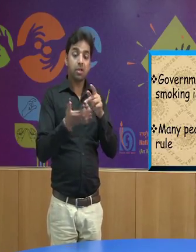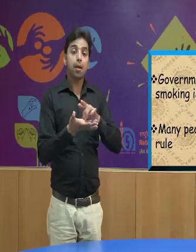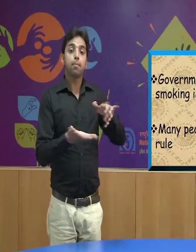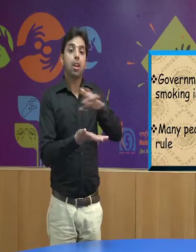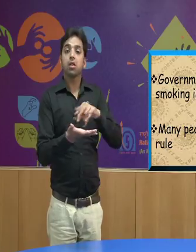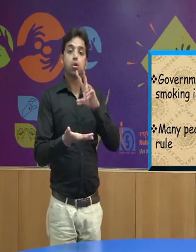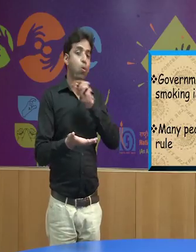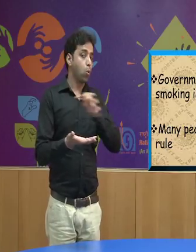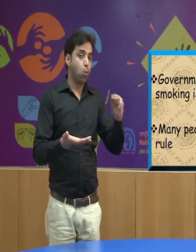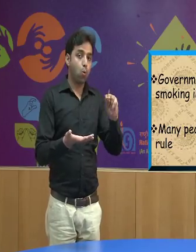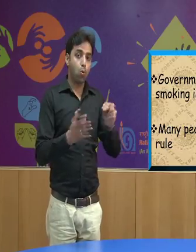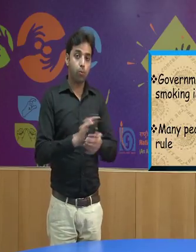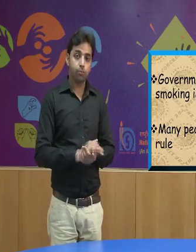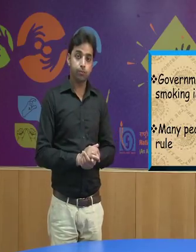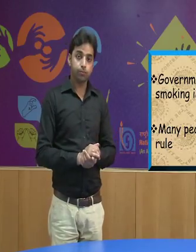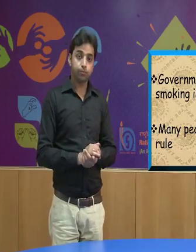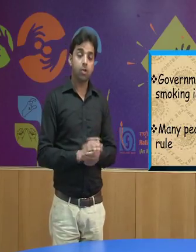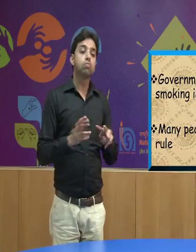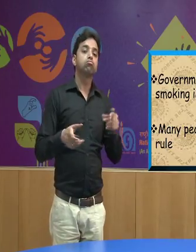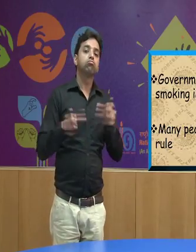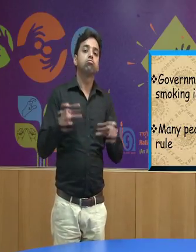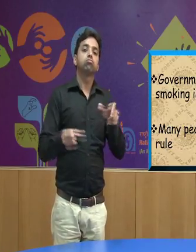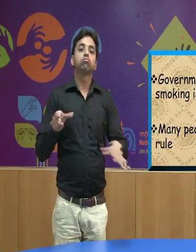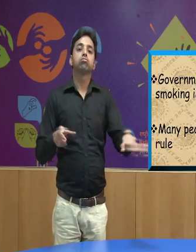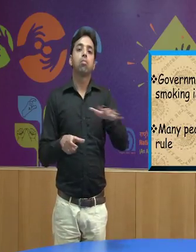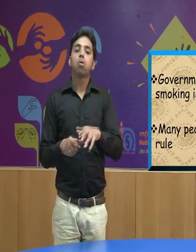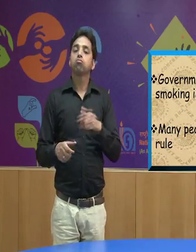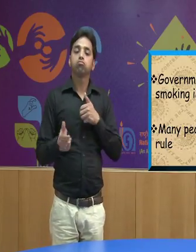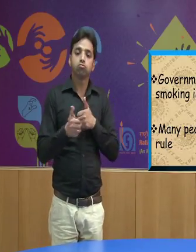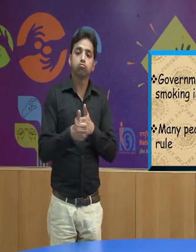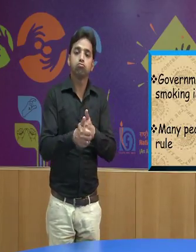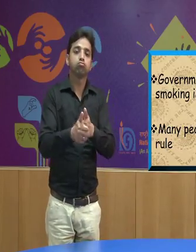However, still many people don't follow the rules.